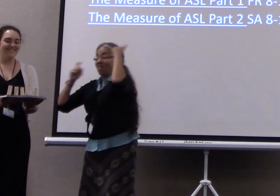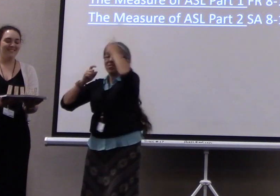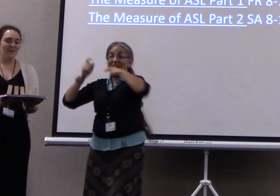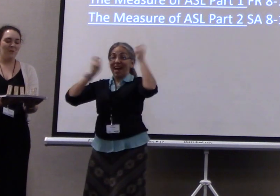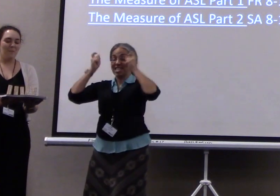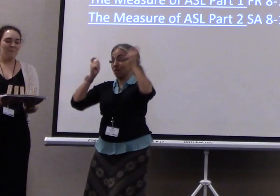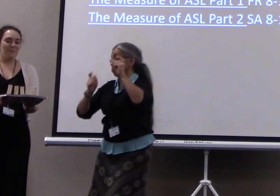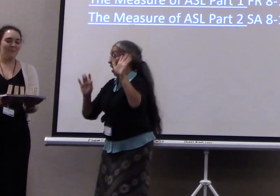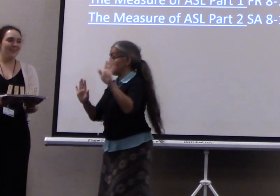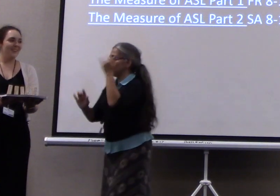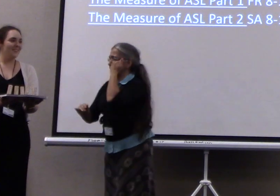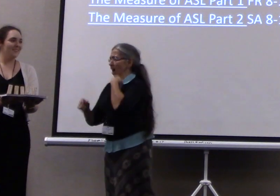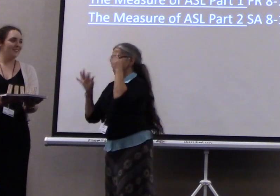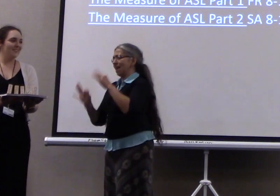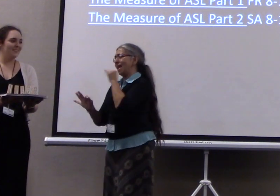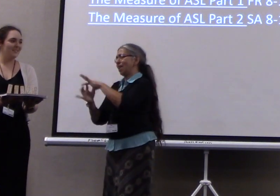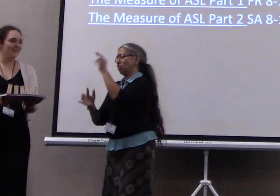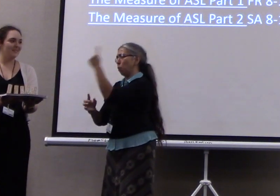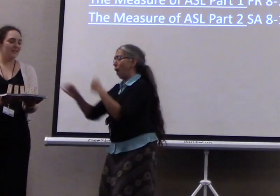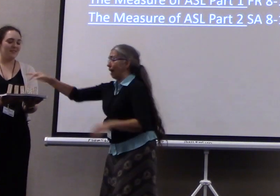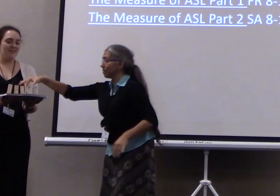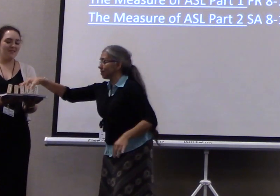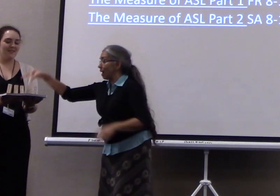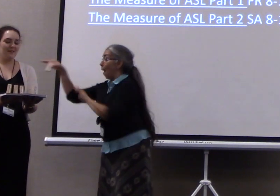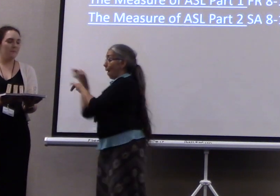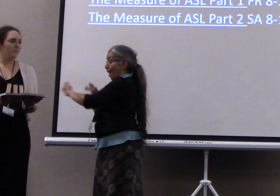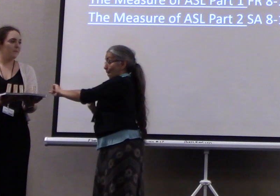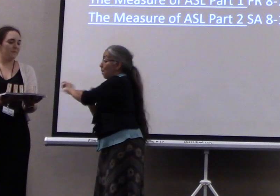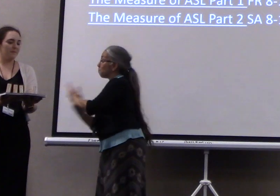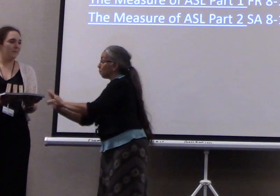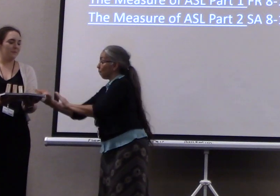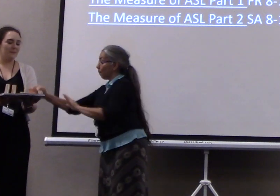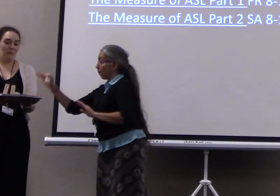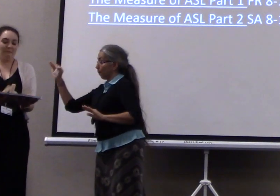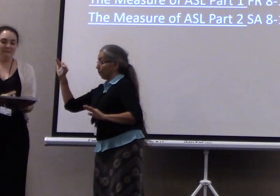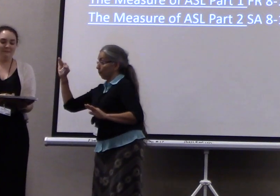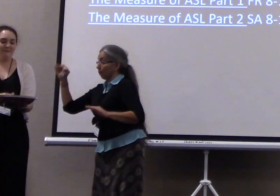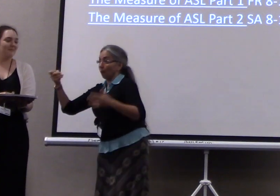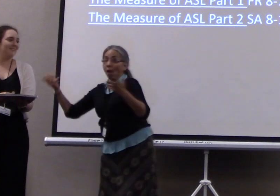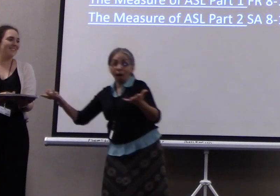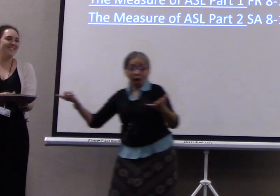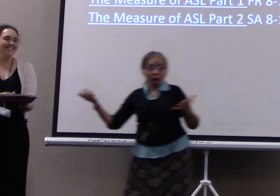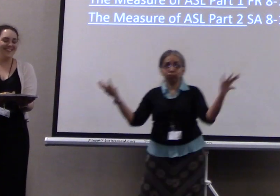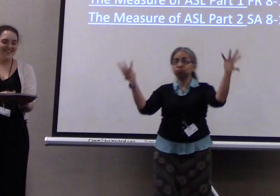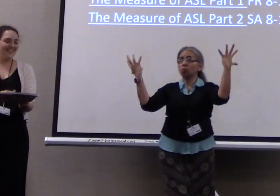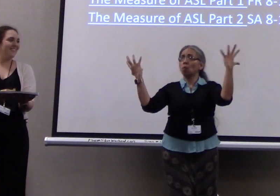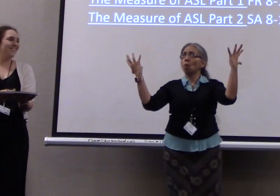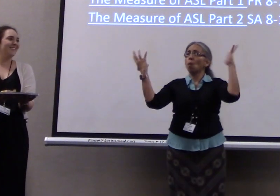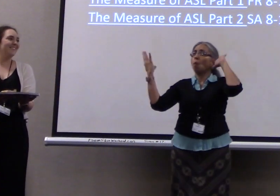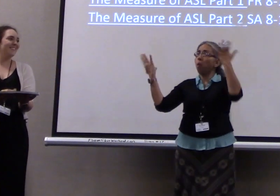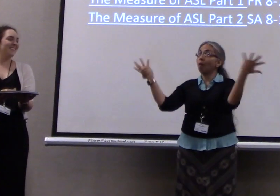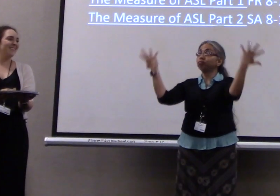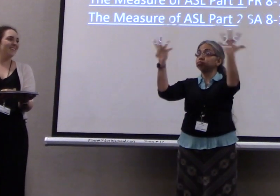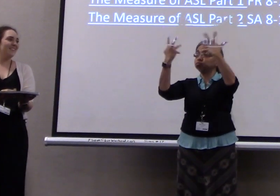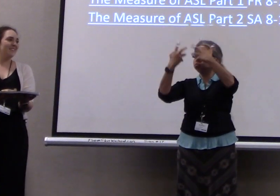And the last is facial expression. So if I decided not to have one of those there, they'd all